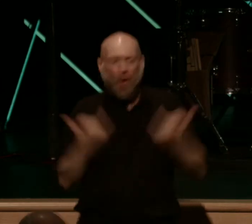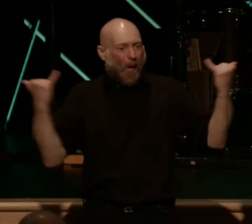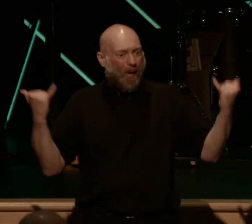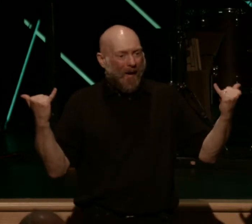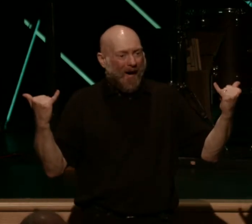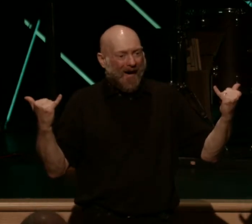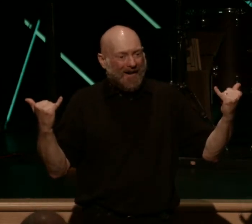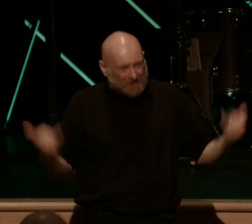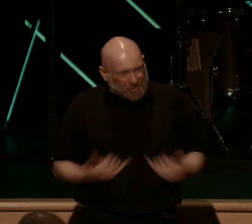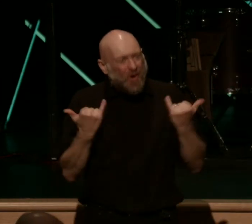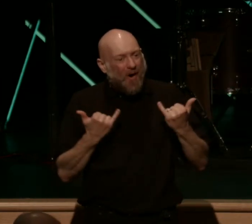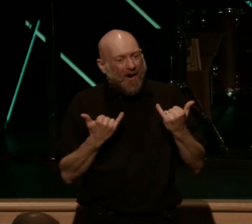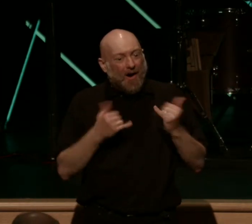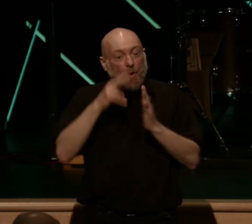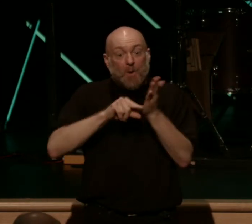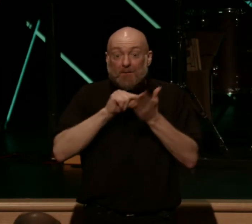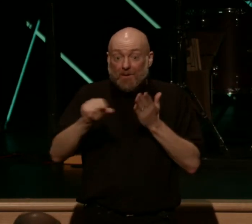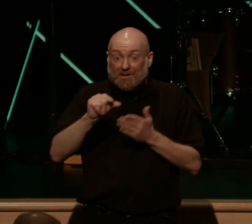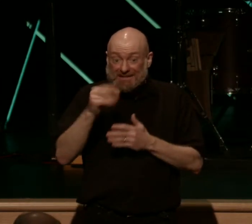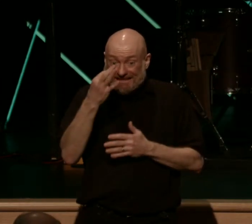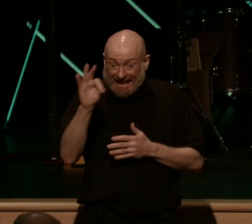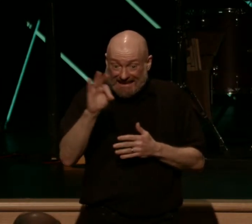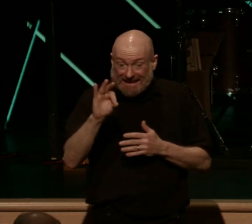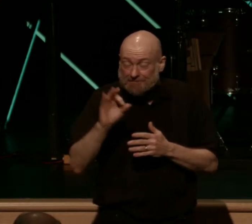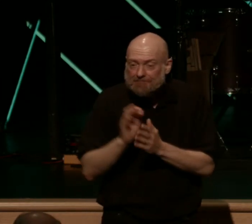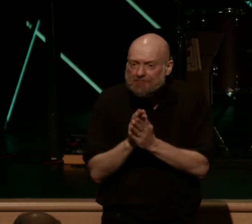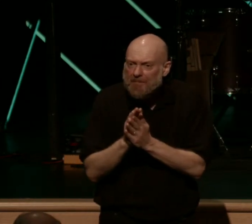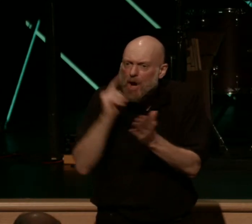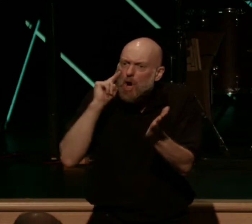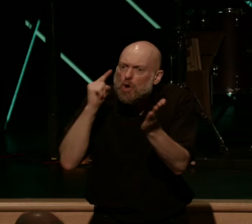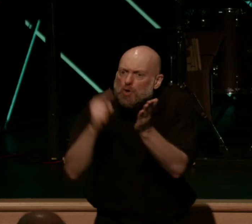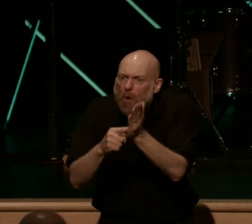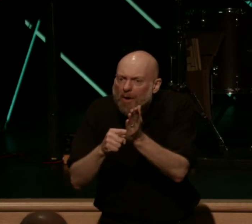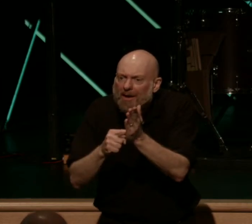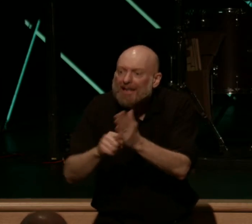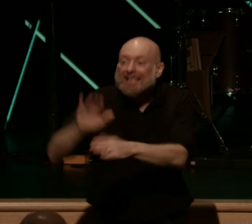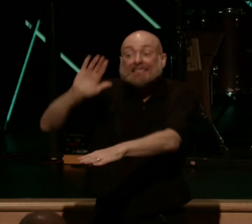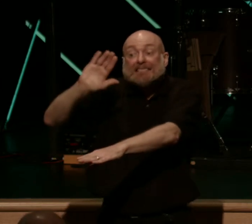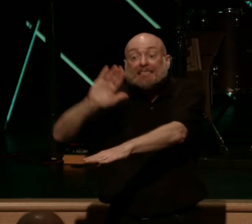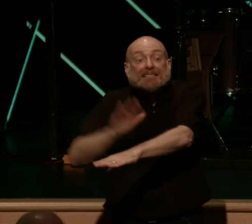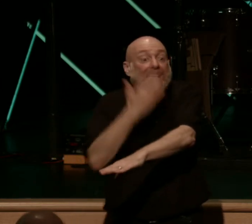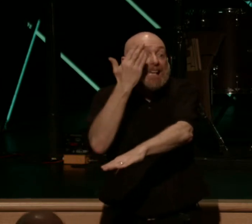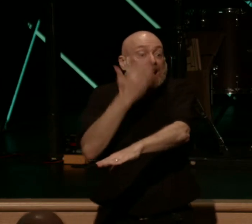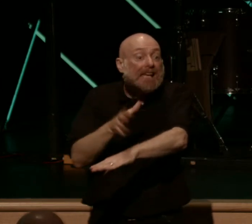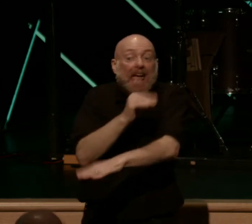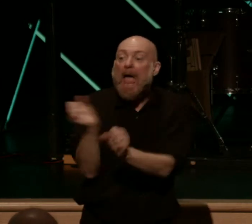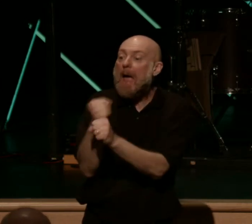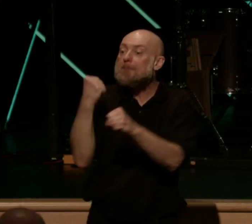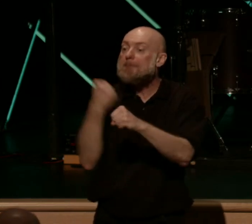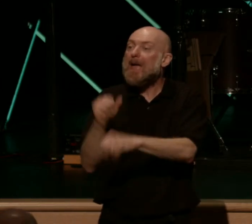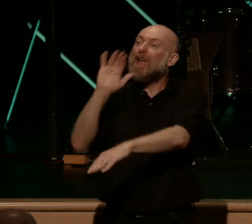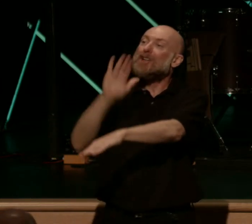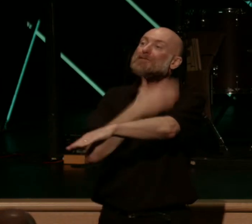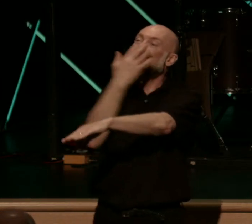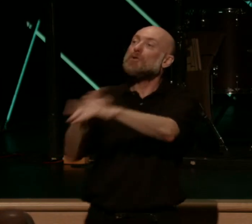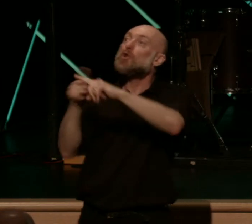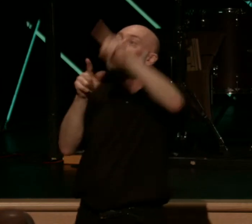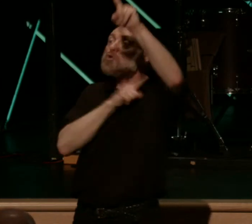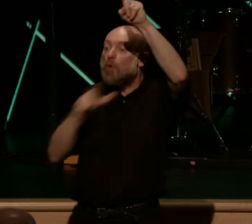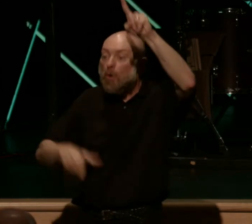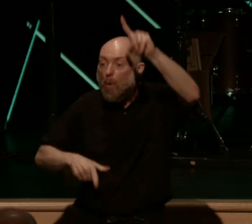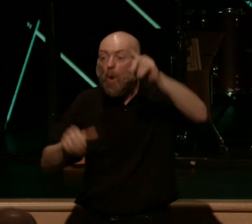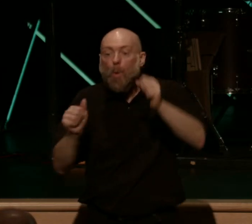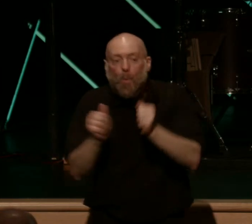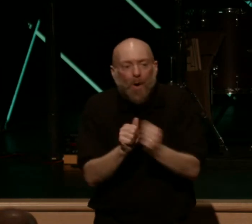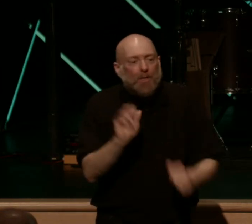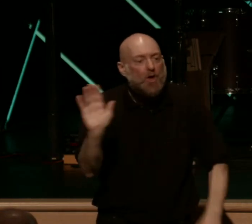Have a look back at verse 19, the second half. Notice, singing and making melody to the Lord with